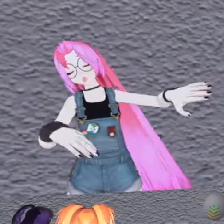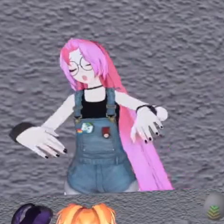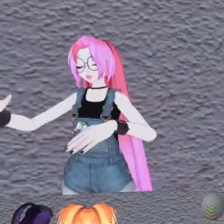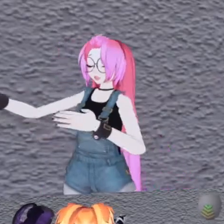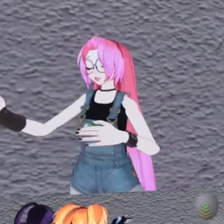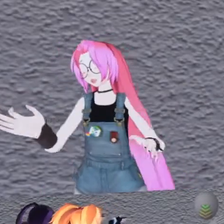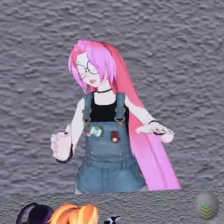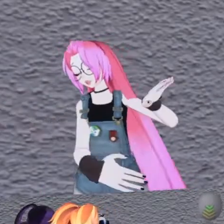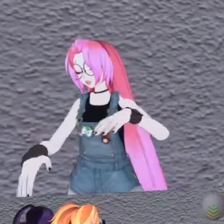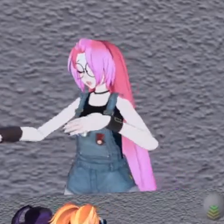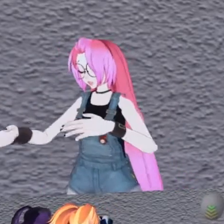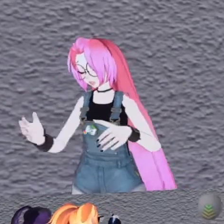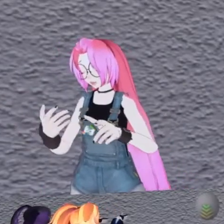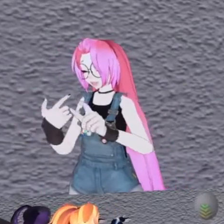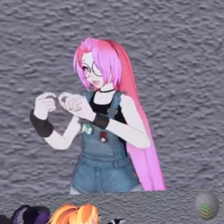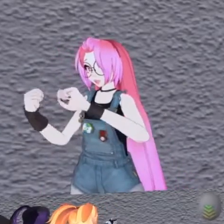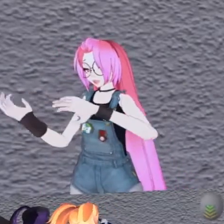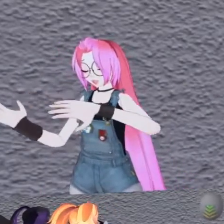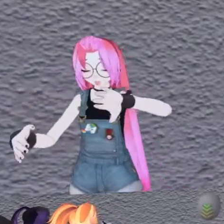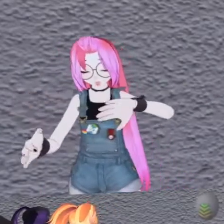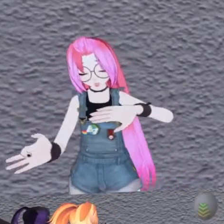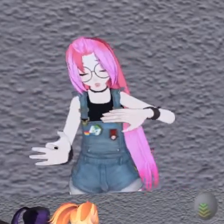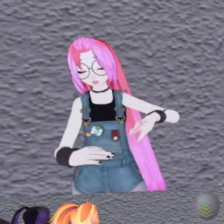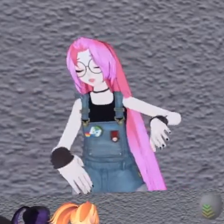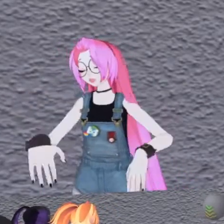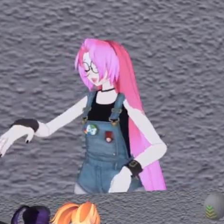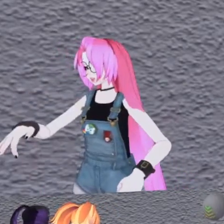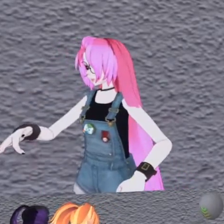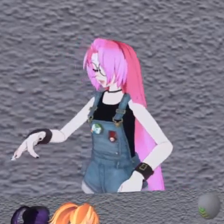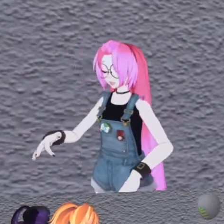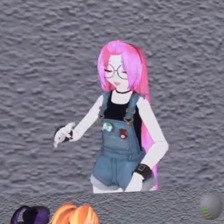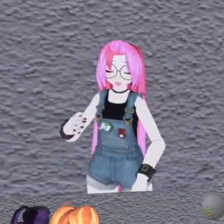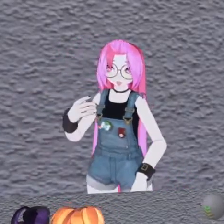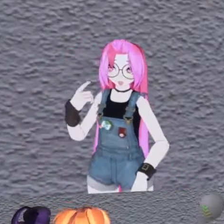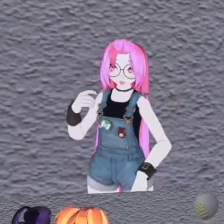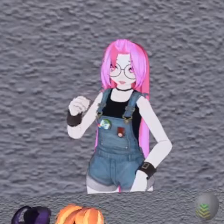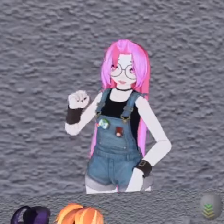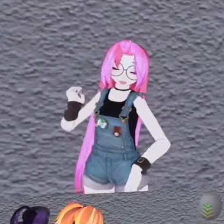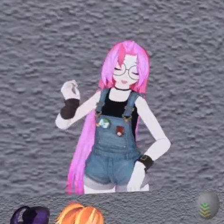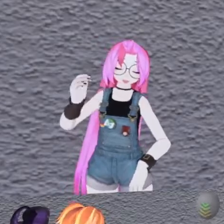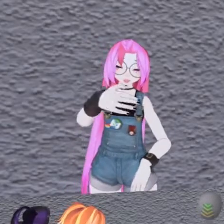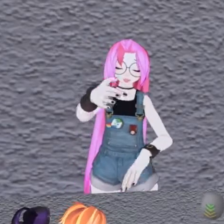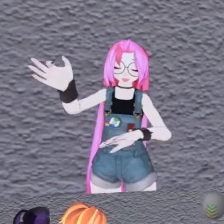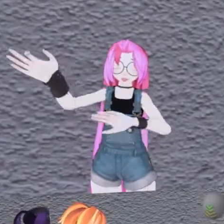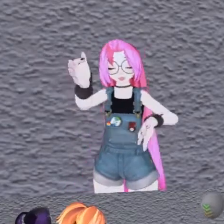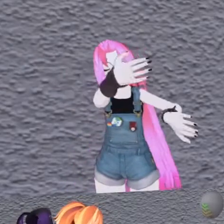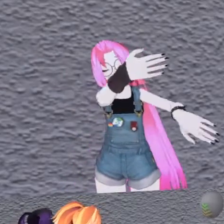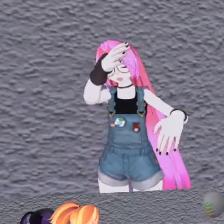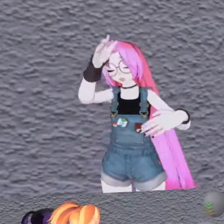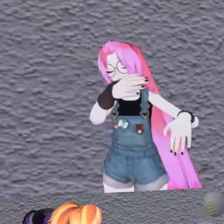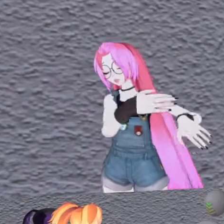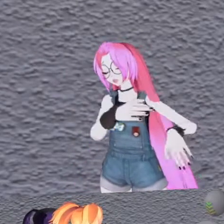If it's really, really fast wind. It's like if you throw something, you can see it flying in the wind like